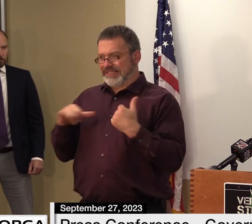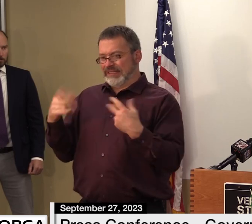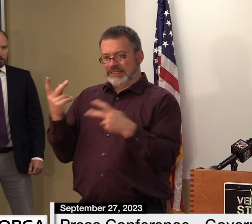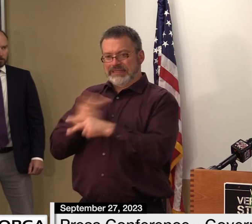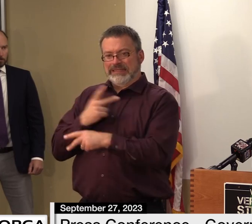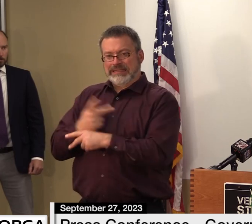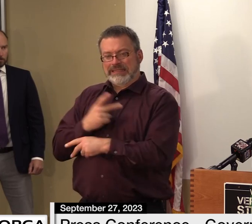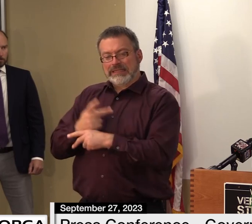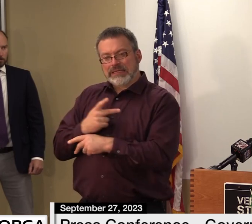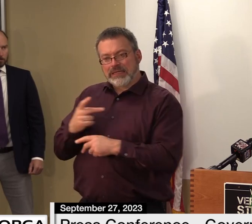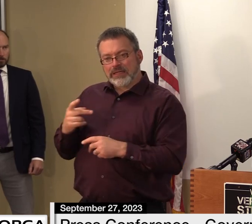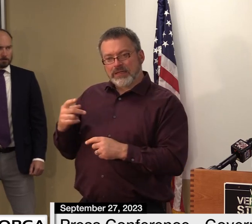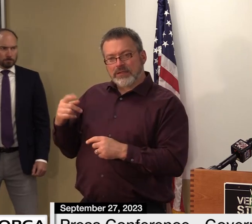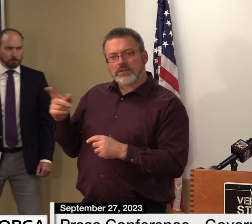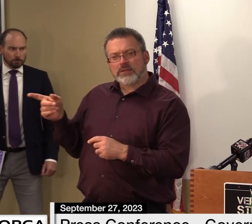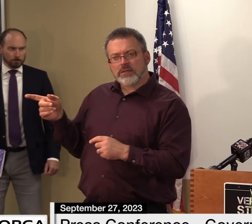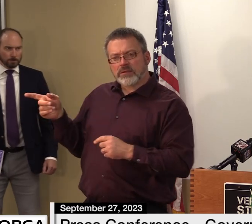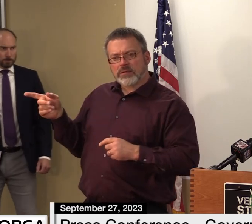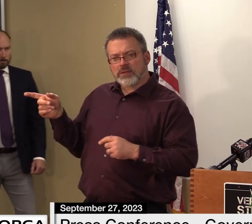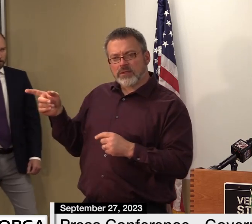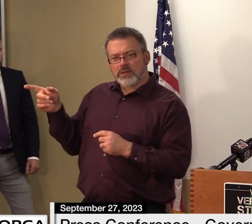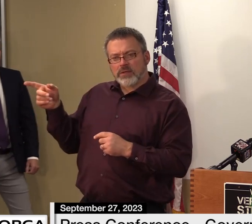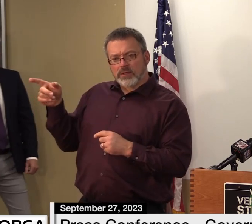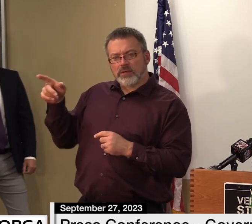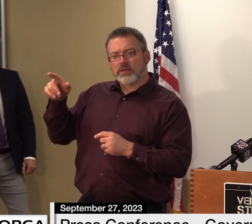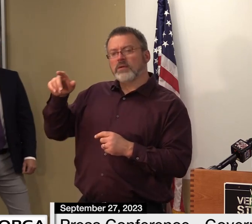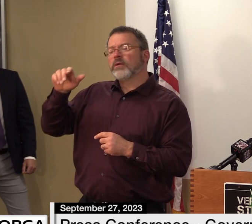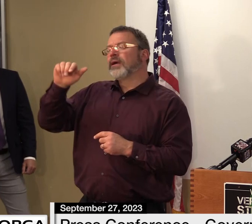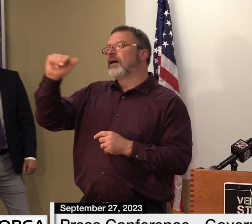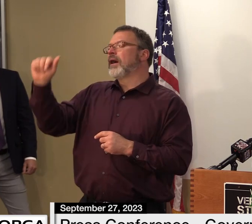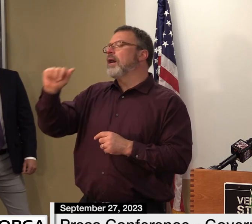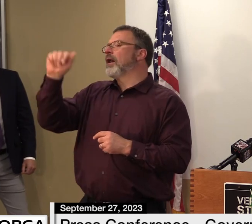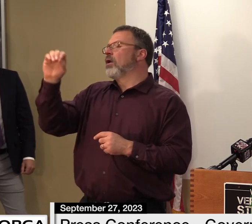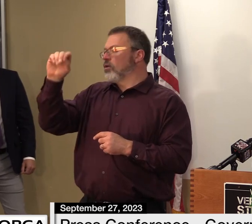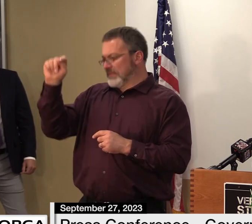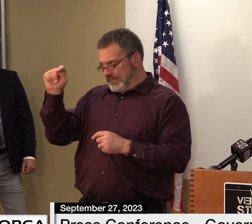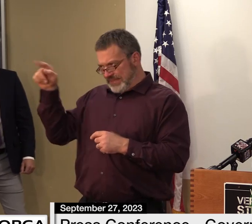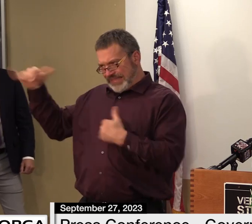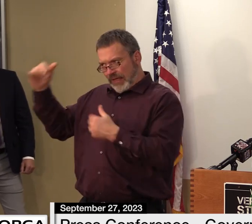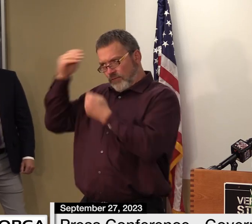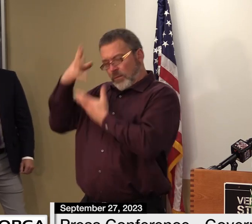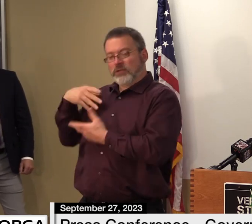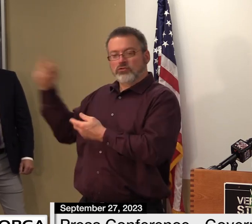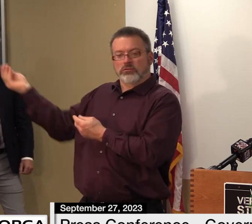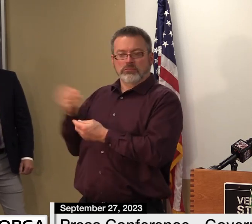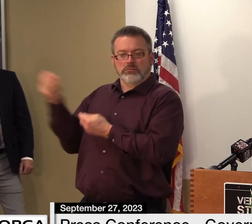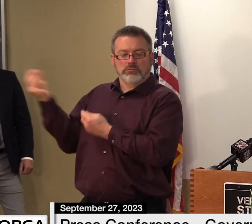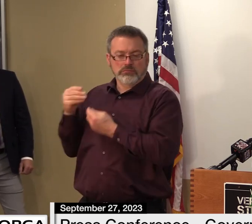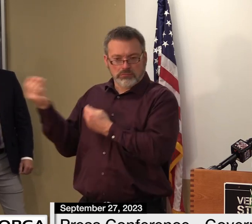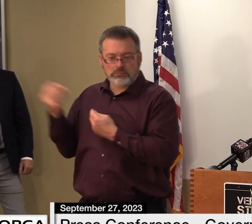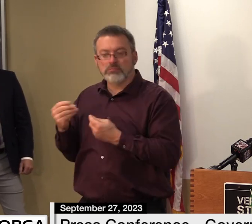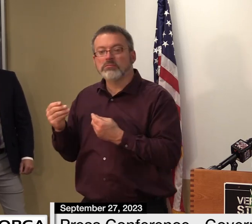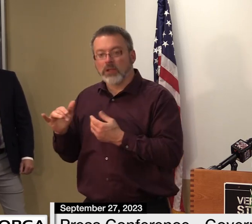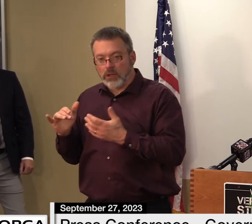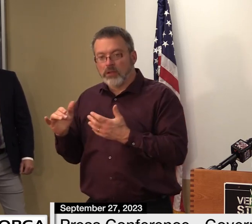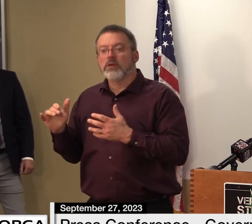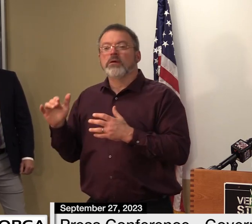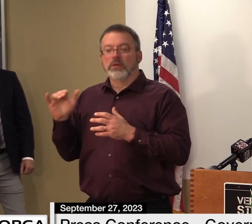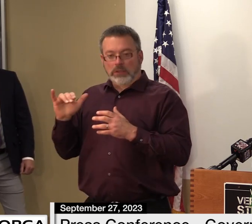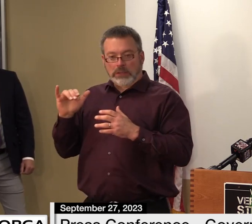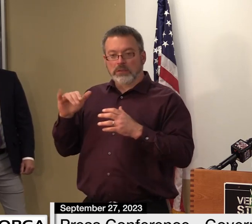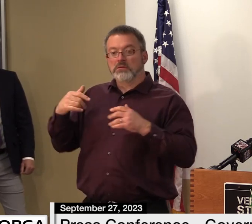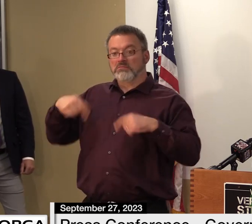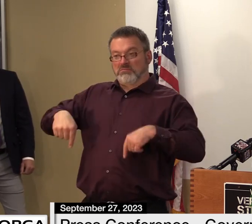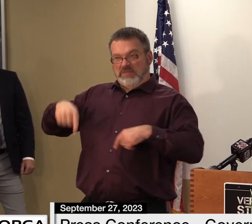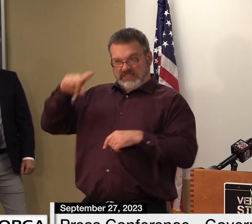the largest applicants we have, as well as working with the state on the state buildings in Montpelier